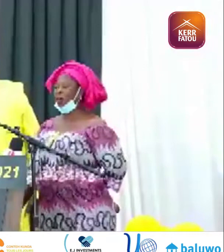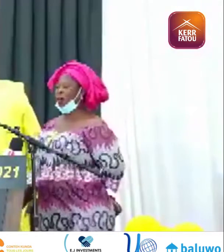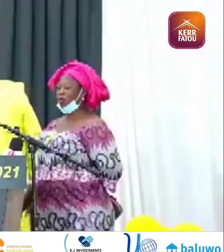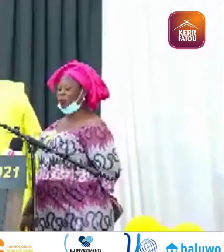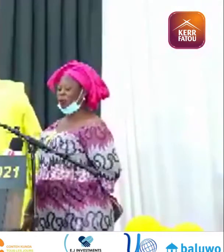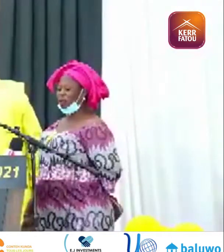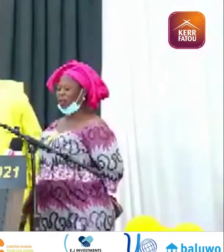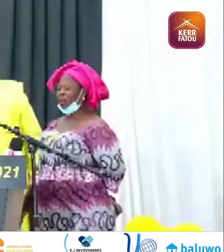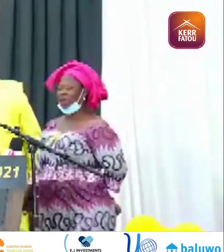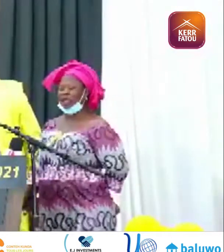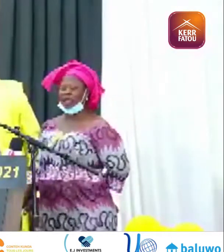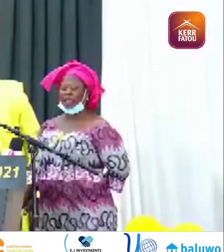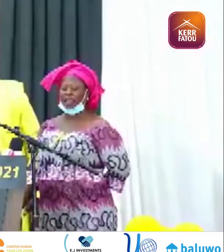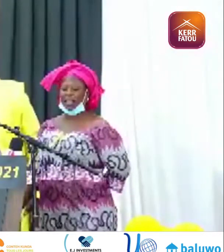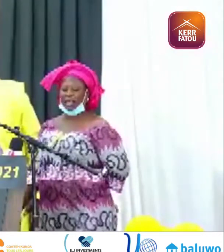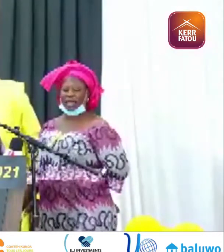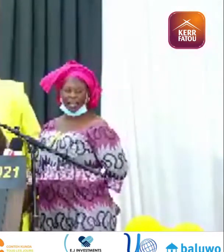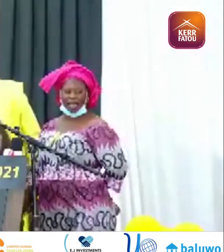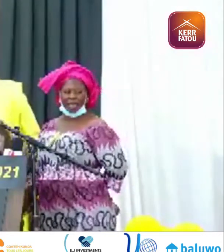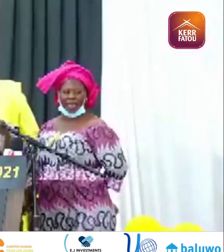bali